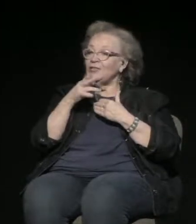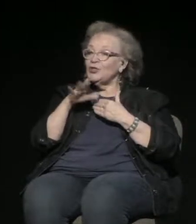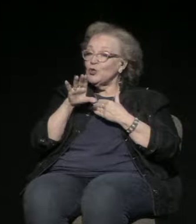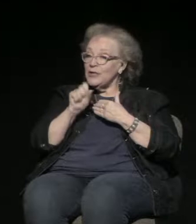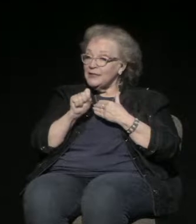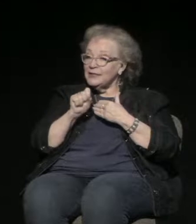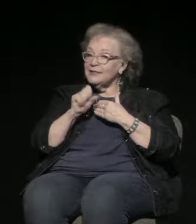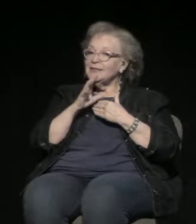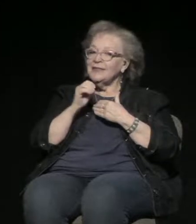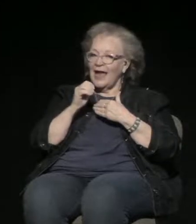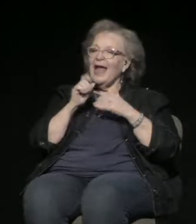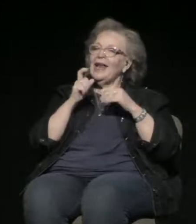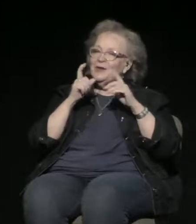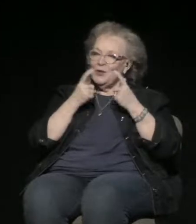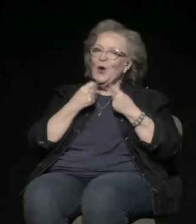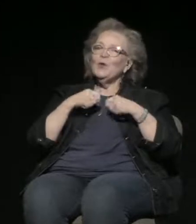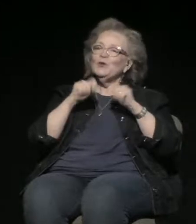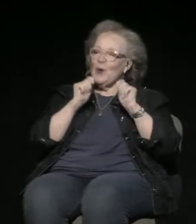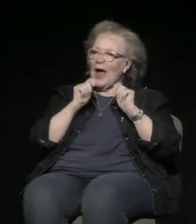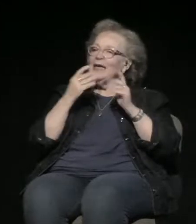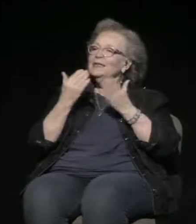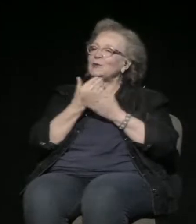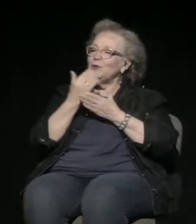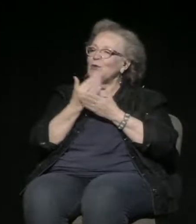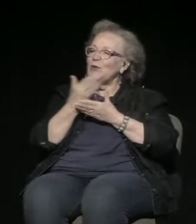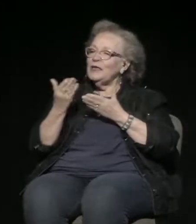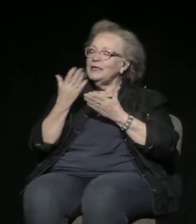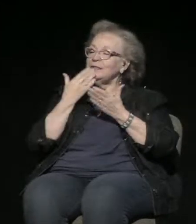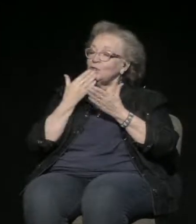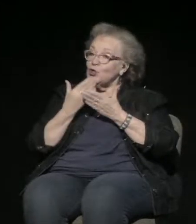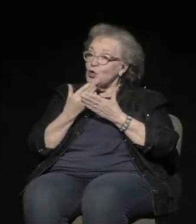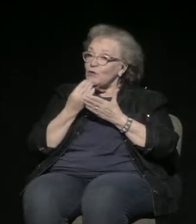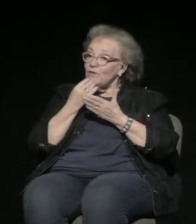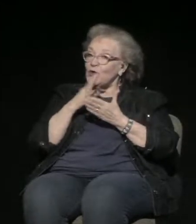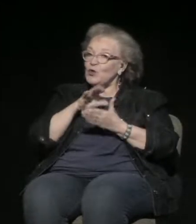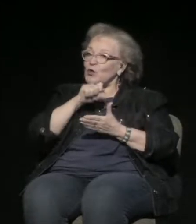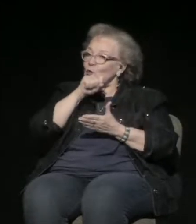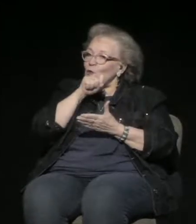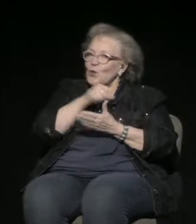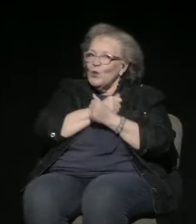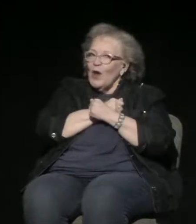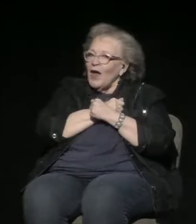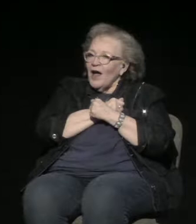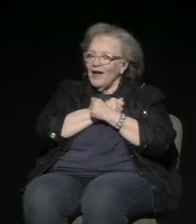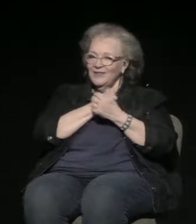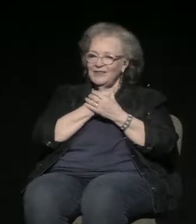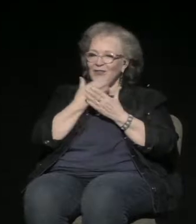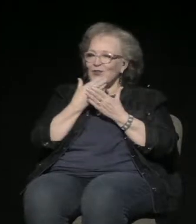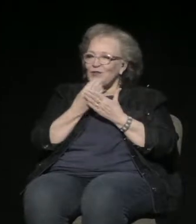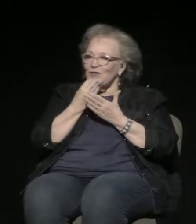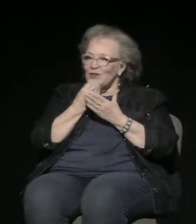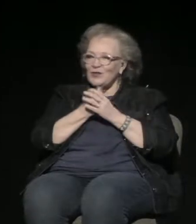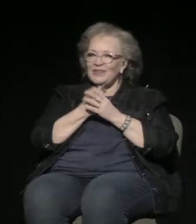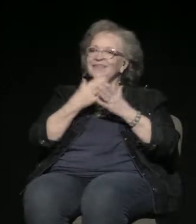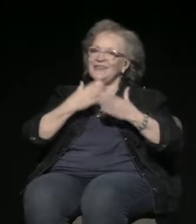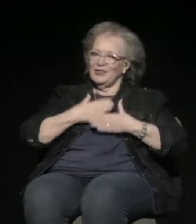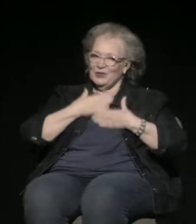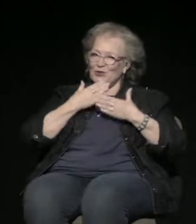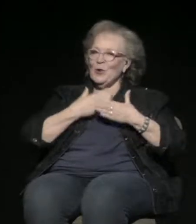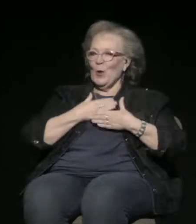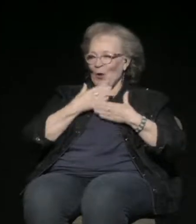isn't afraid to try new things Good food is her passion So she is a joy